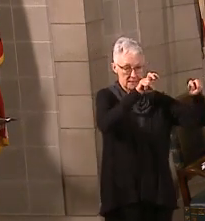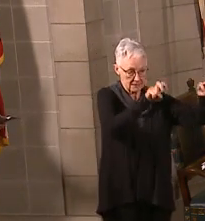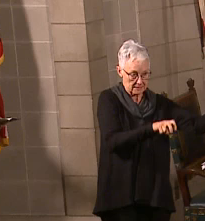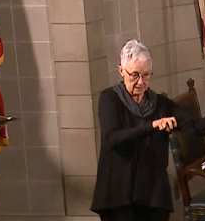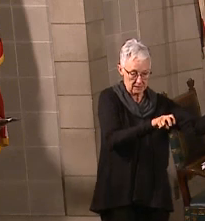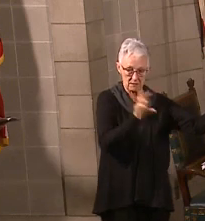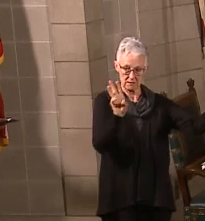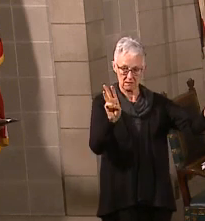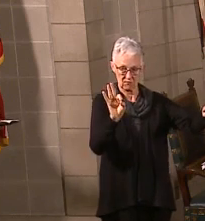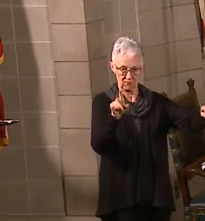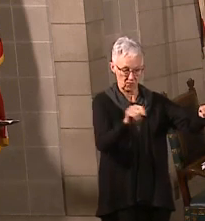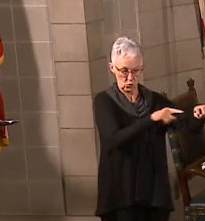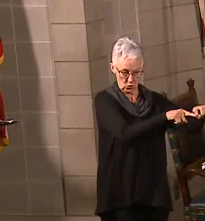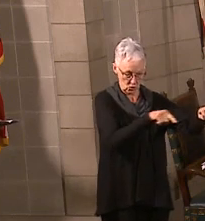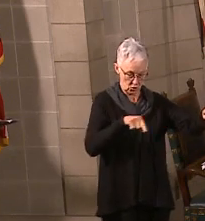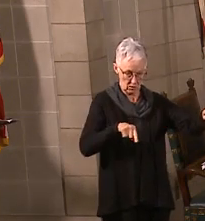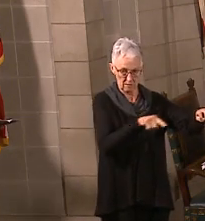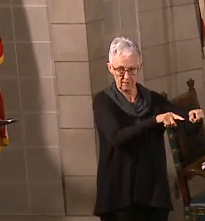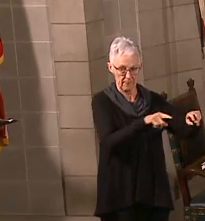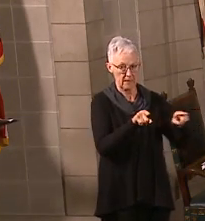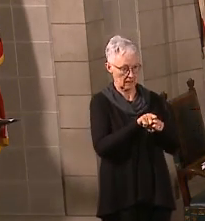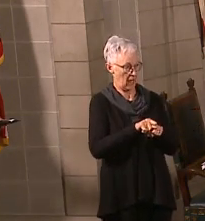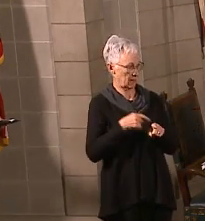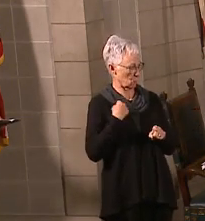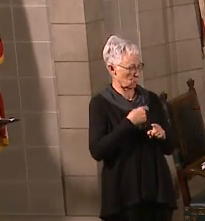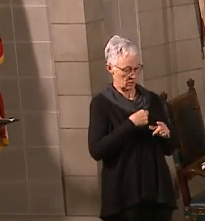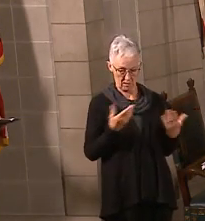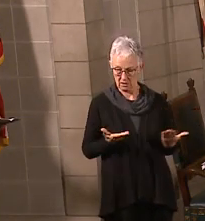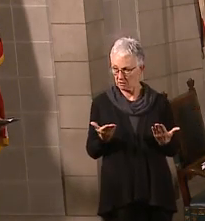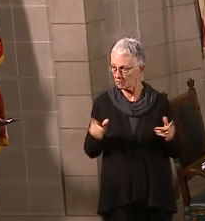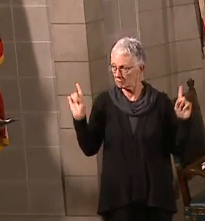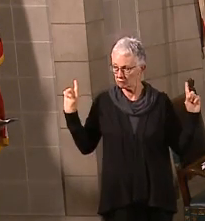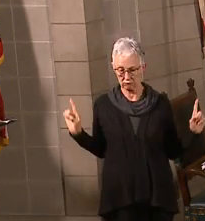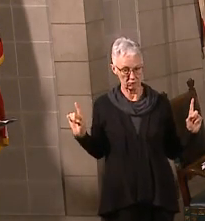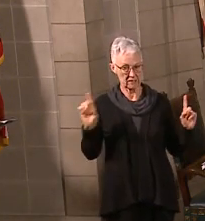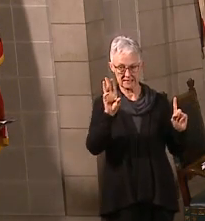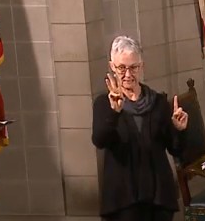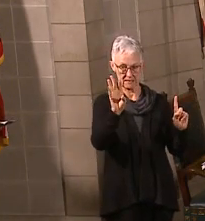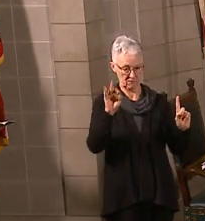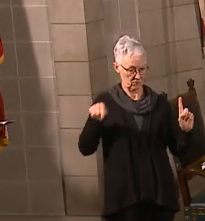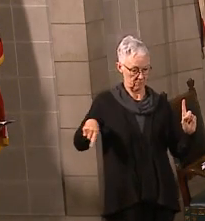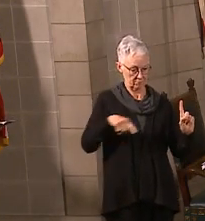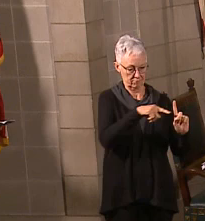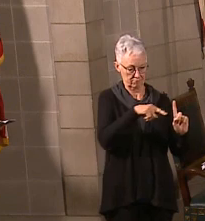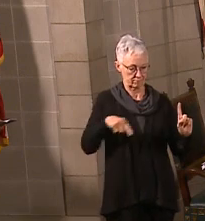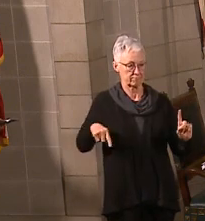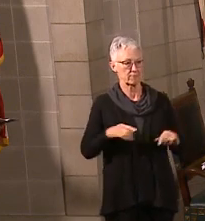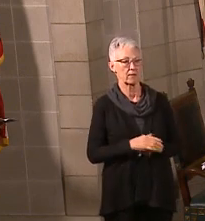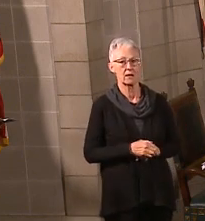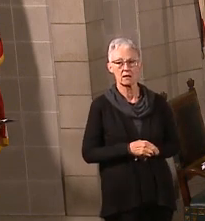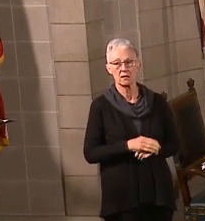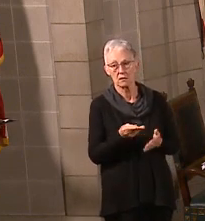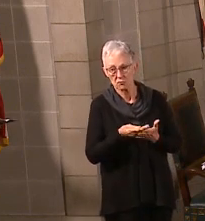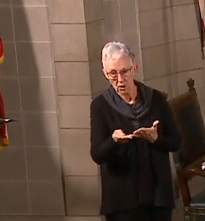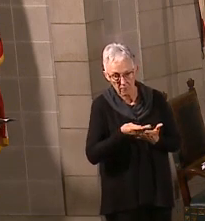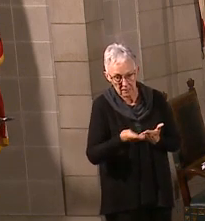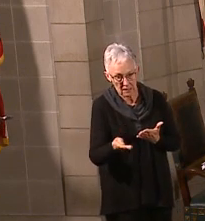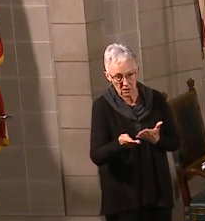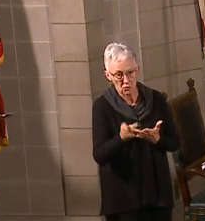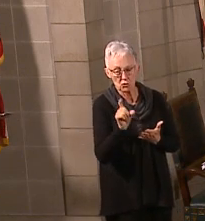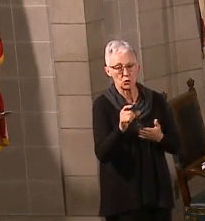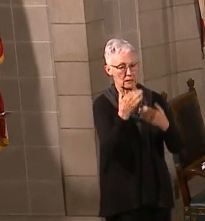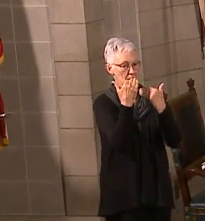the commissioner and I are standing apart. Make sure you're following those guidelines. Number 3, shop once a week